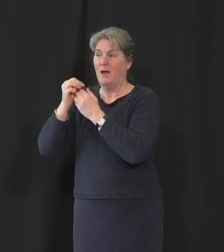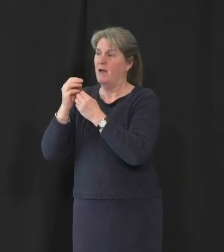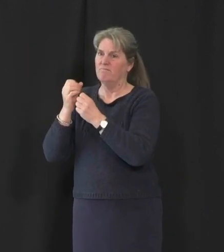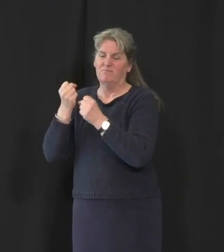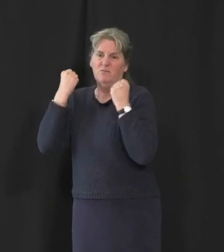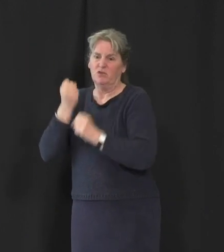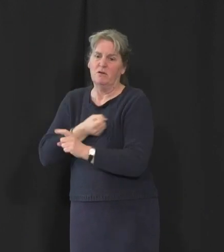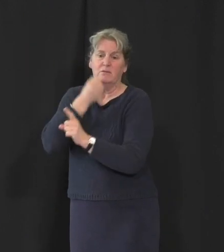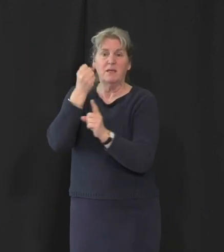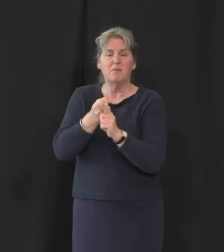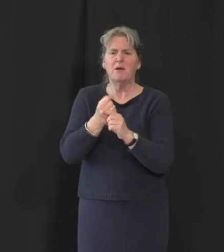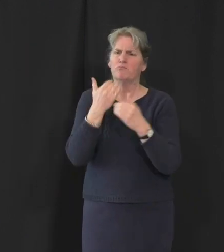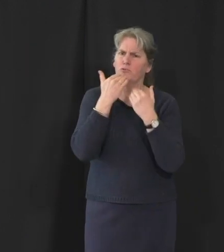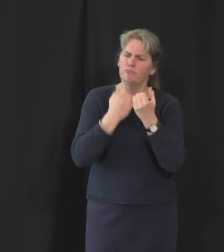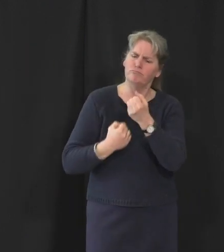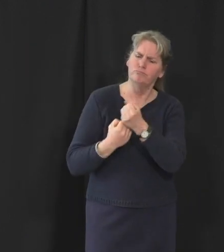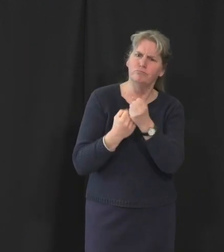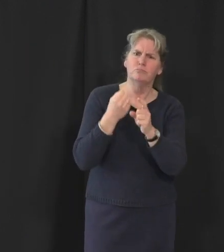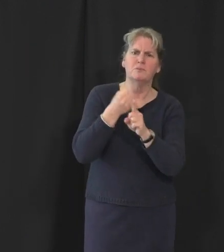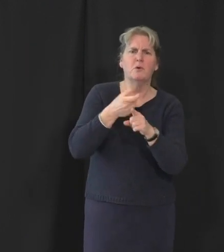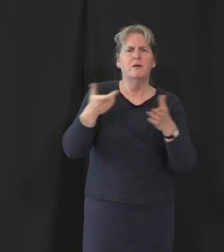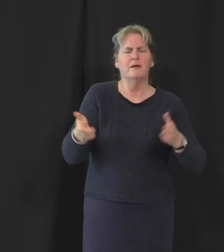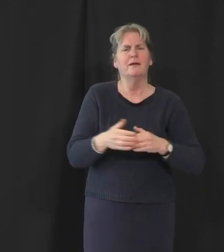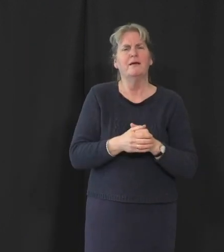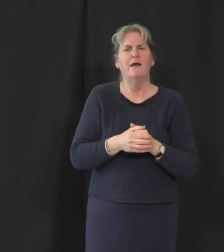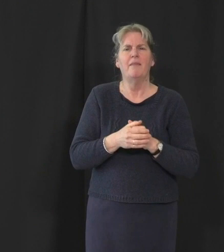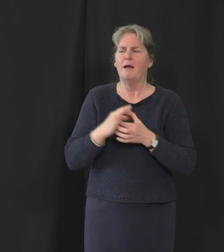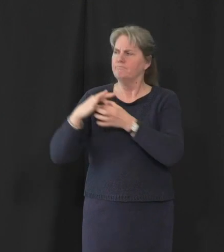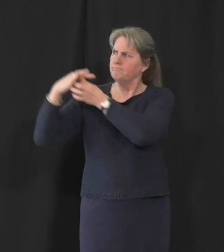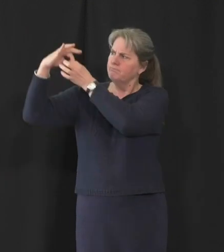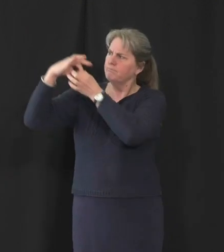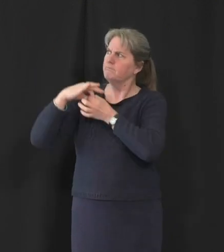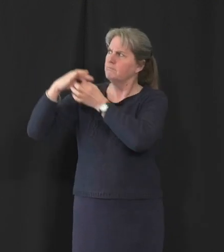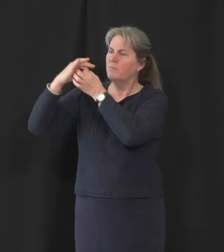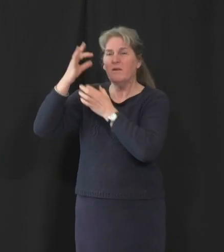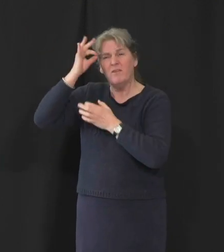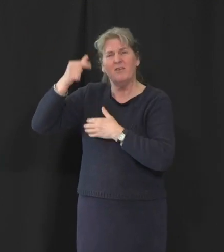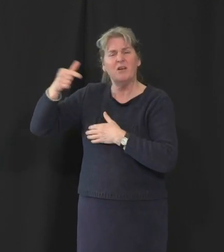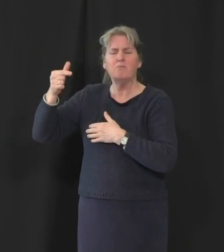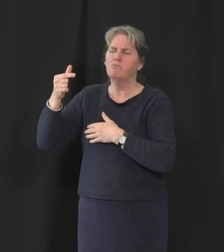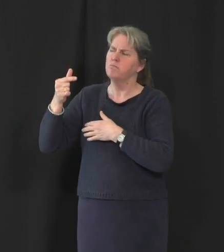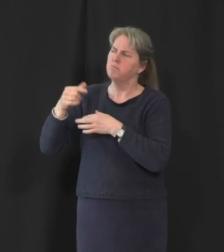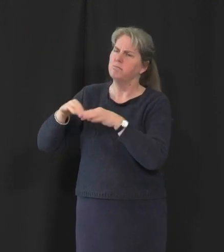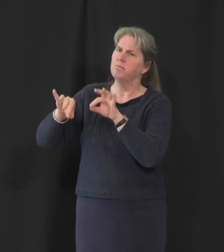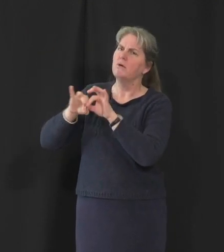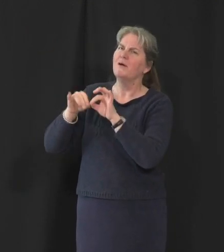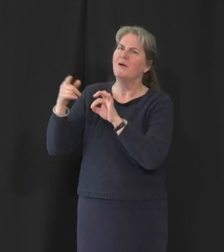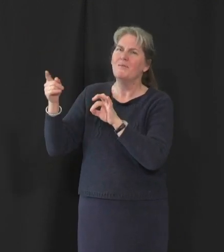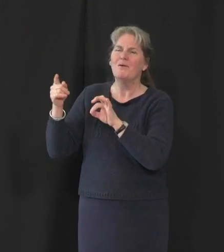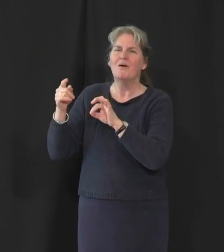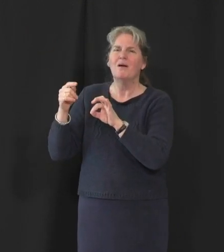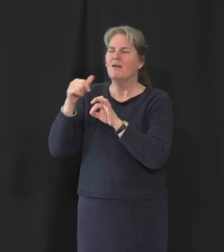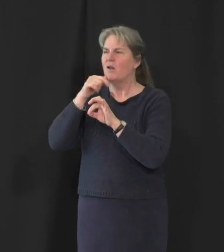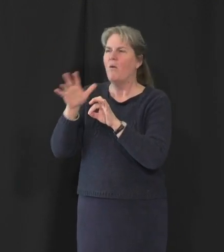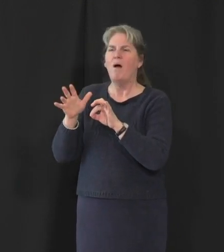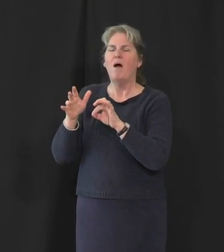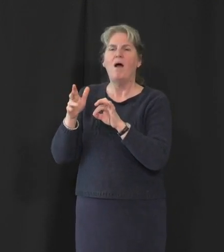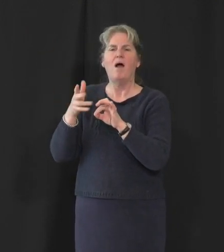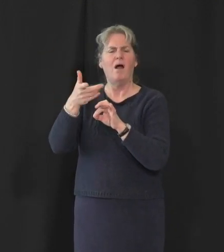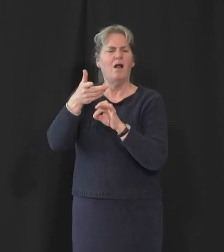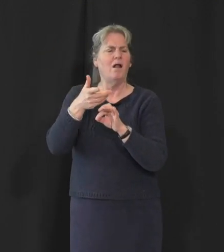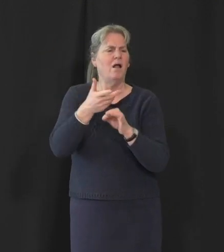biggest impact possible. This coordination is very important to make sure that no one is left